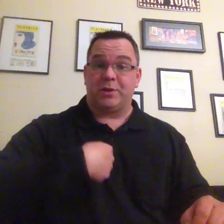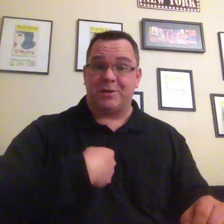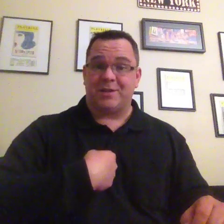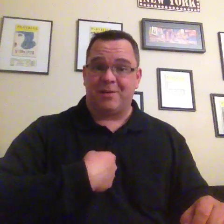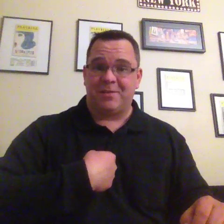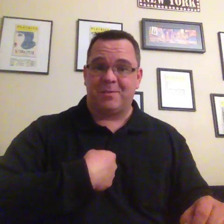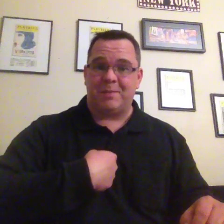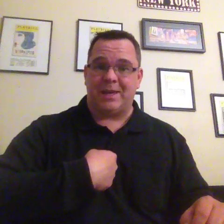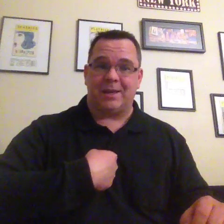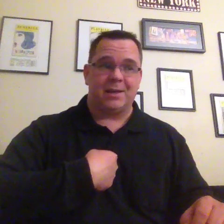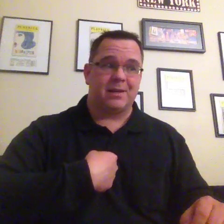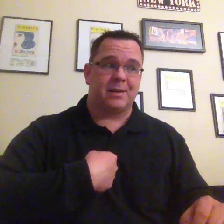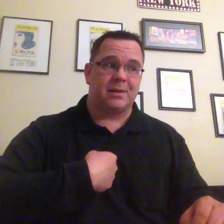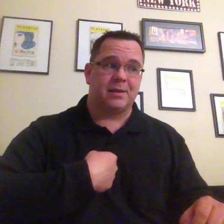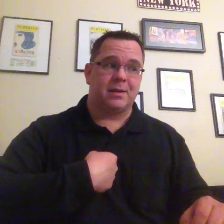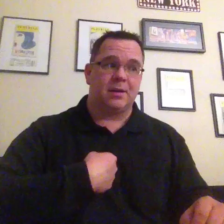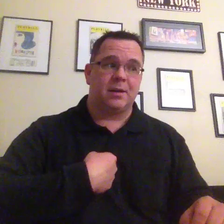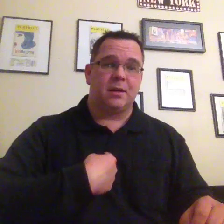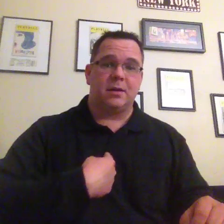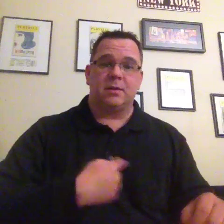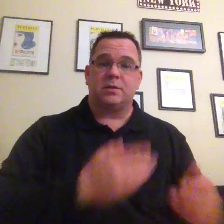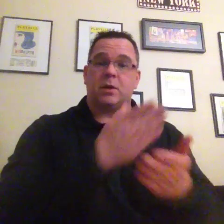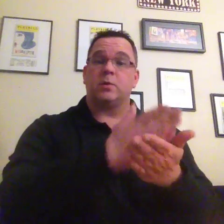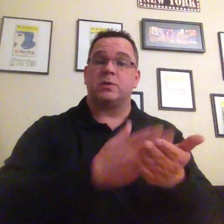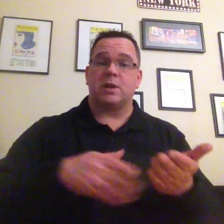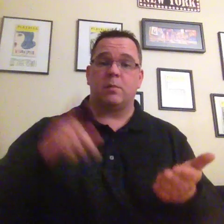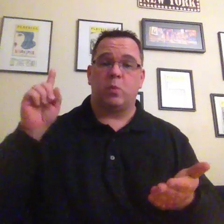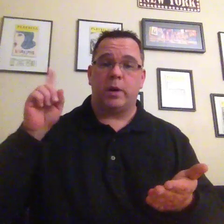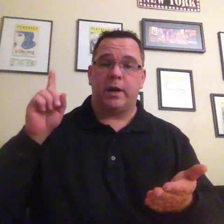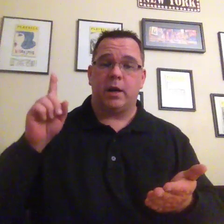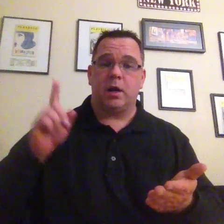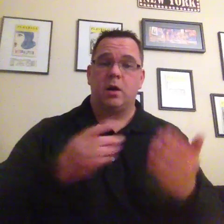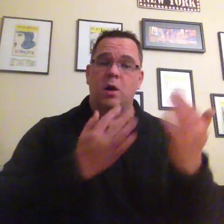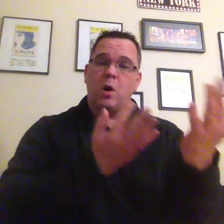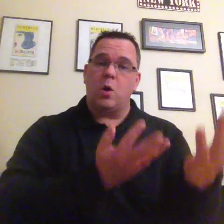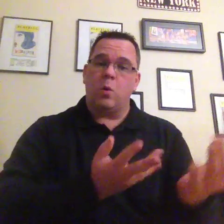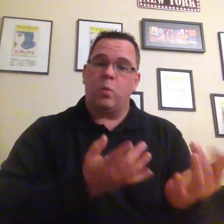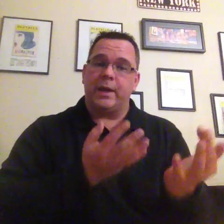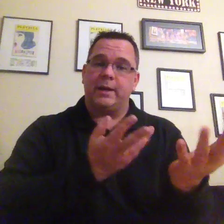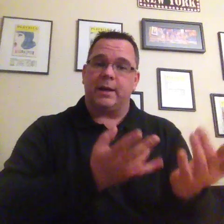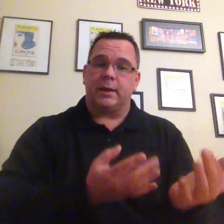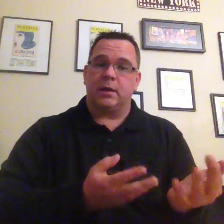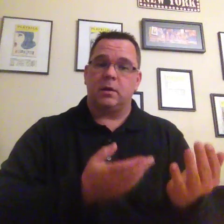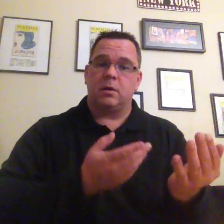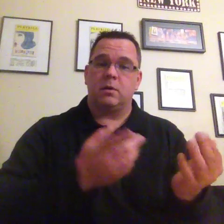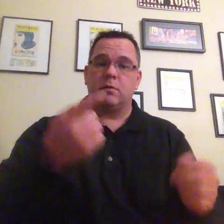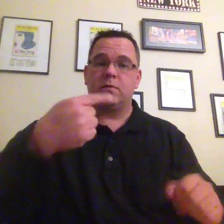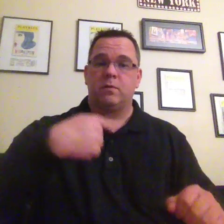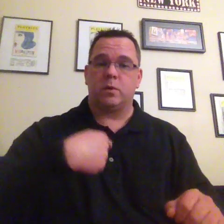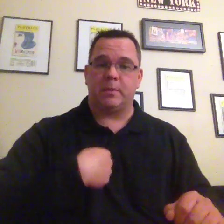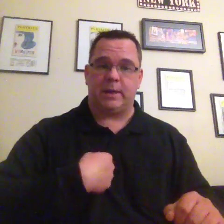to yourself, me. So, somewhere, waiting for me.